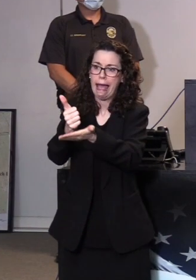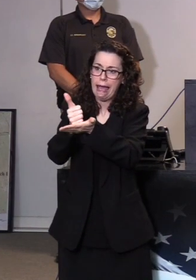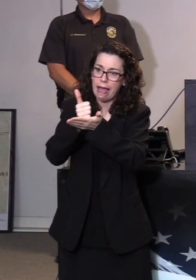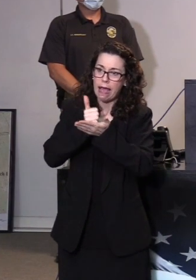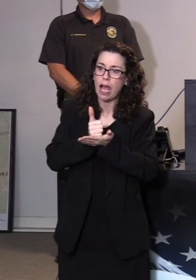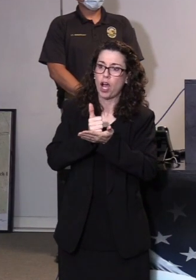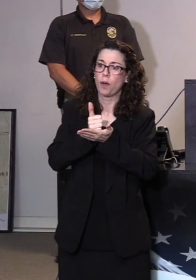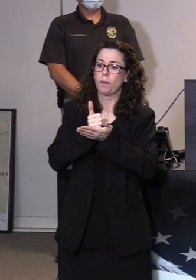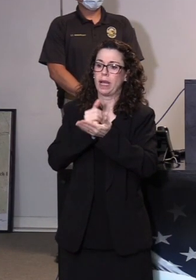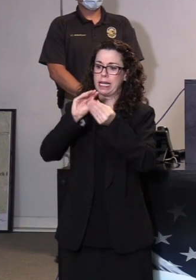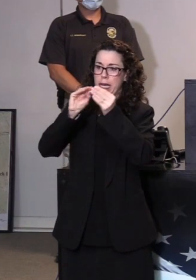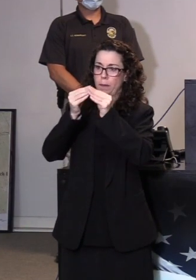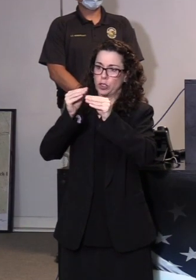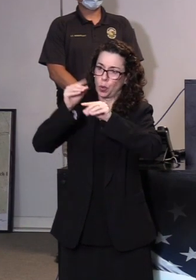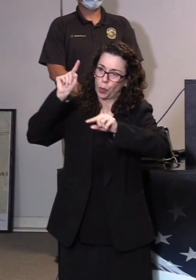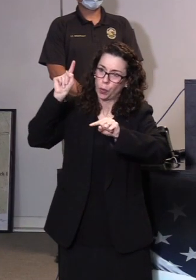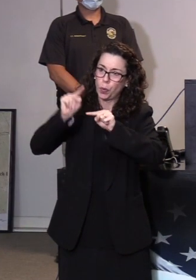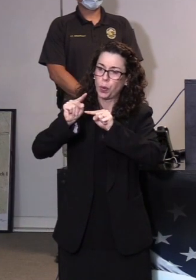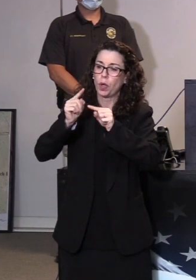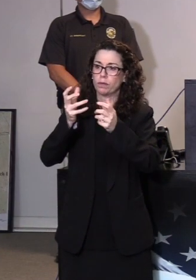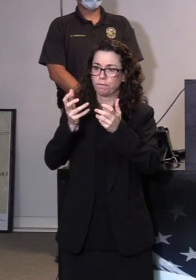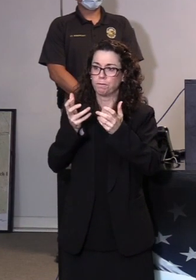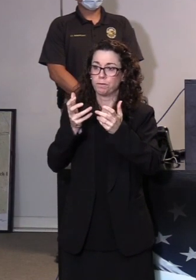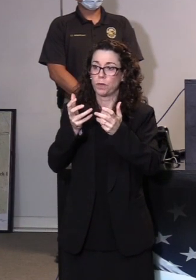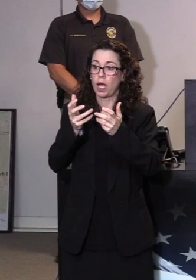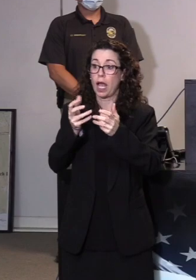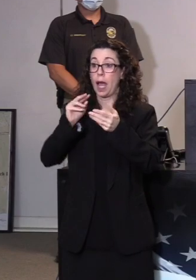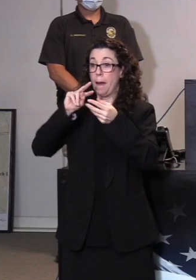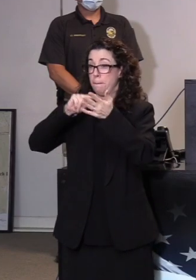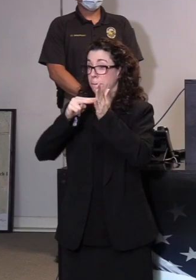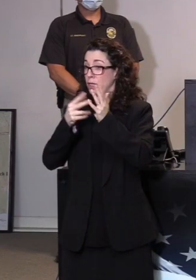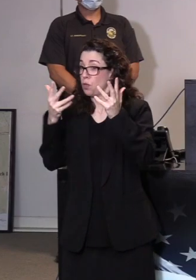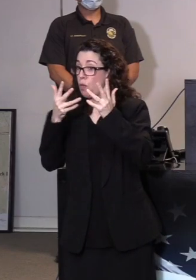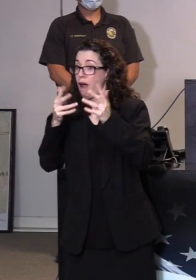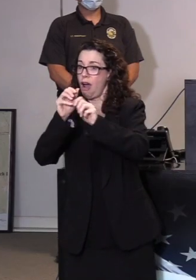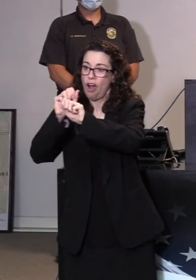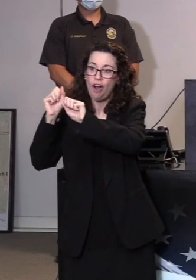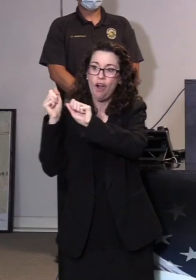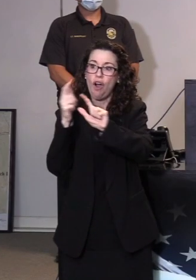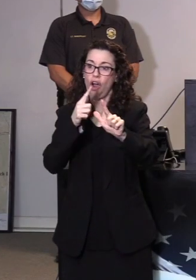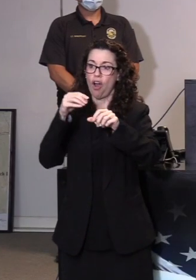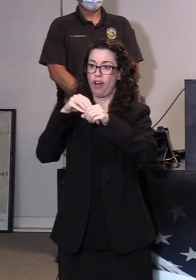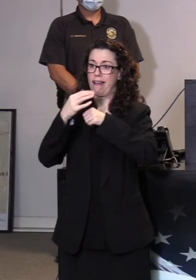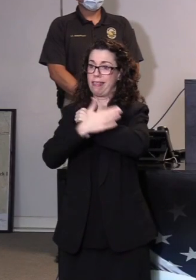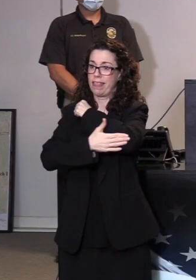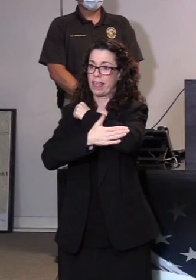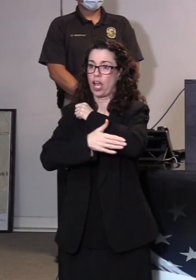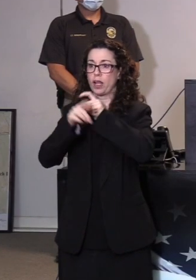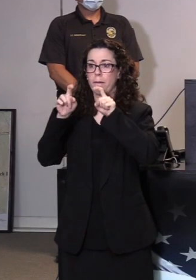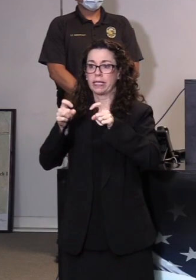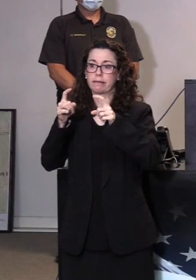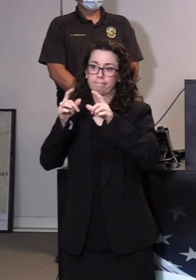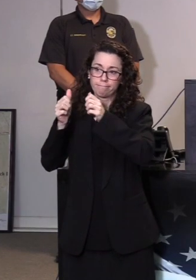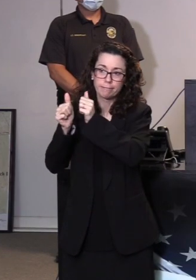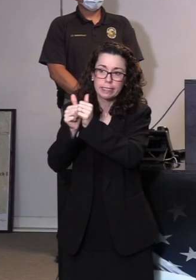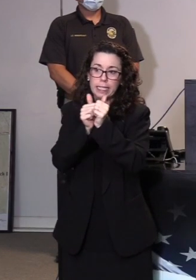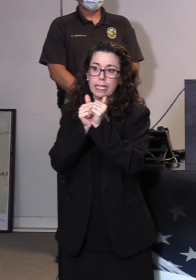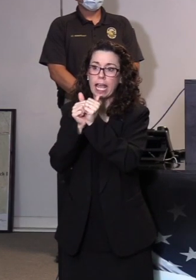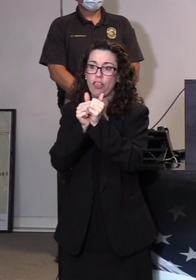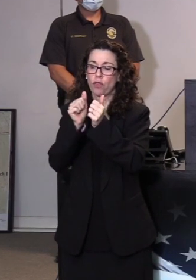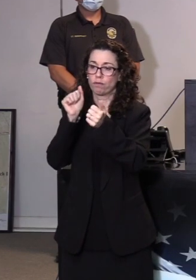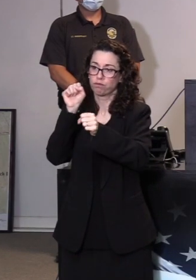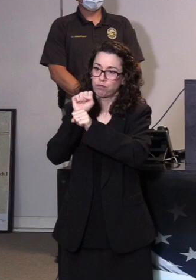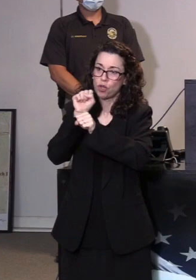It is going to take the assistance of everyone in this county to accomplish this. Everybody that's talking today cannot do